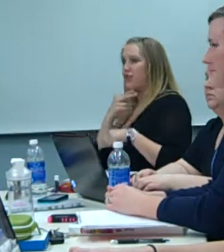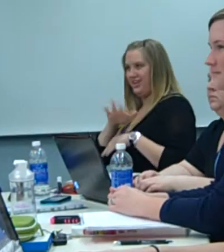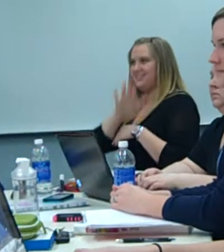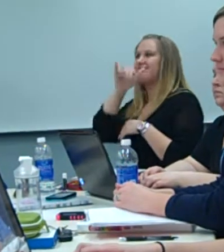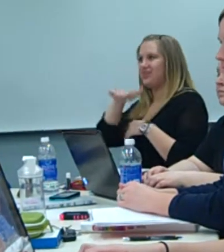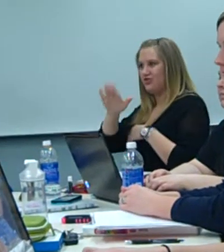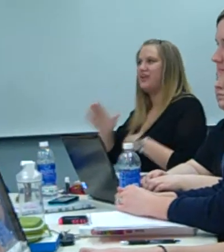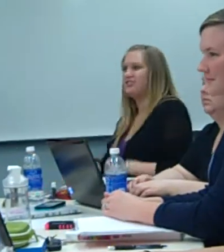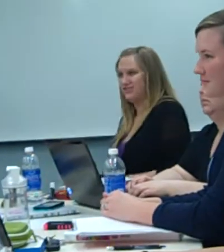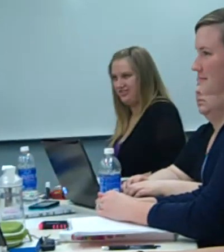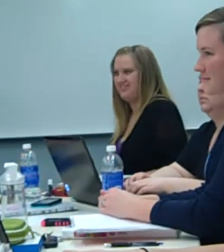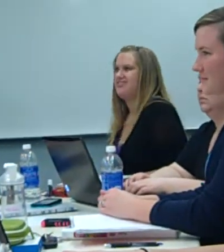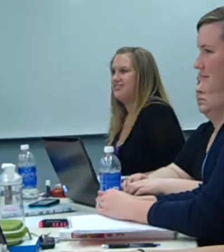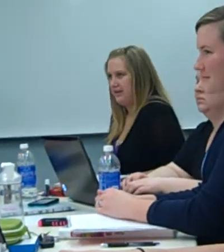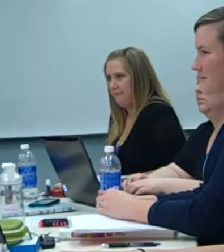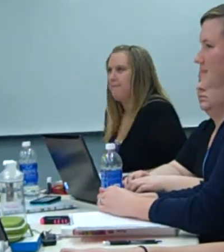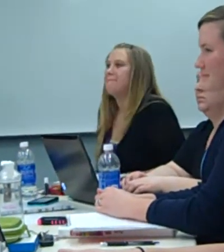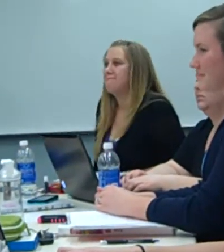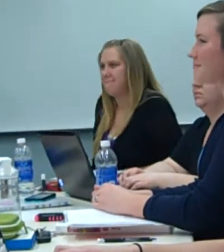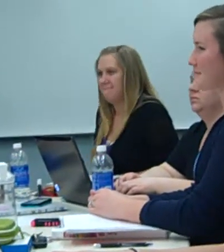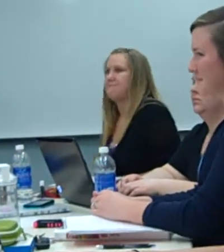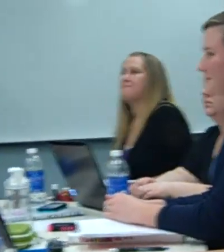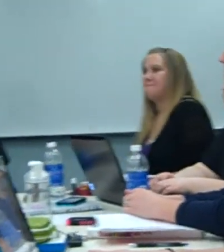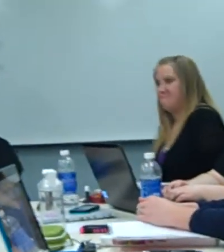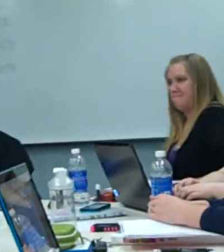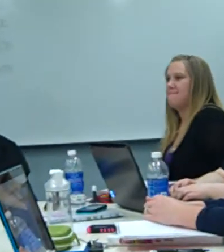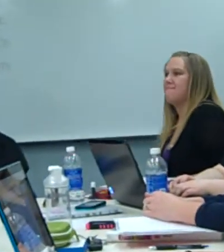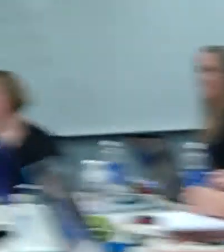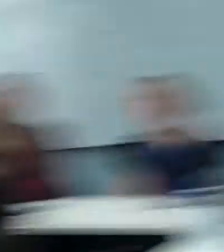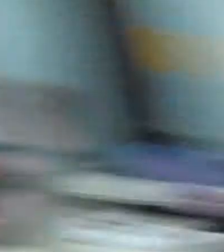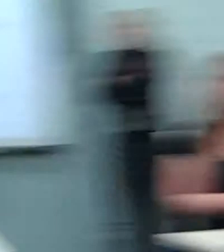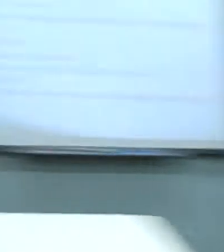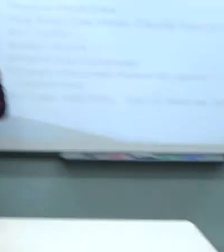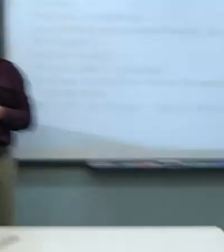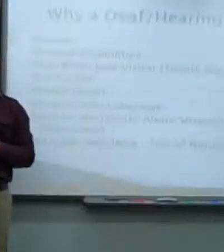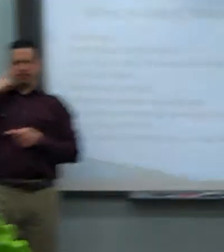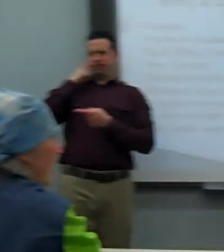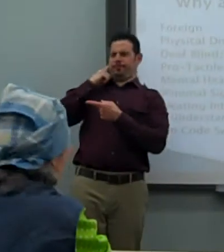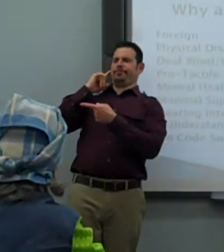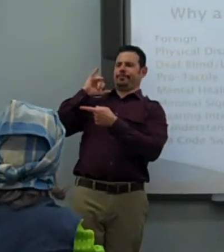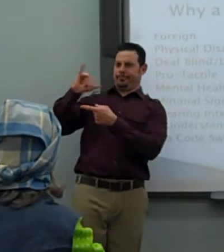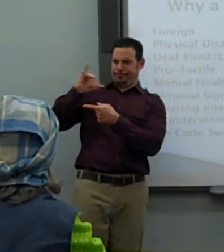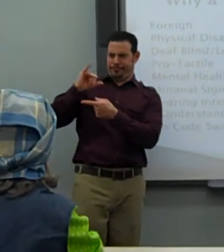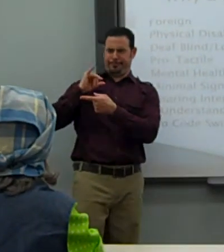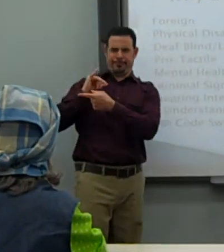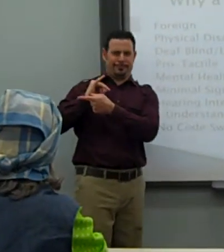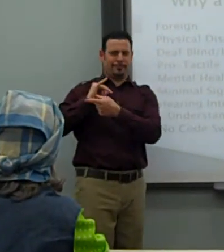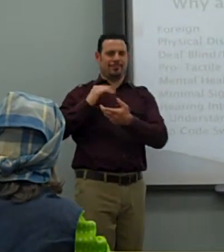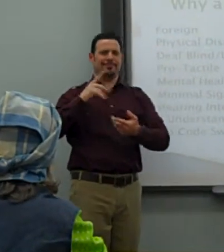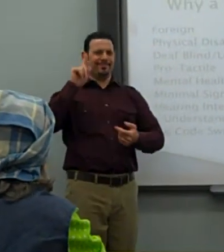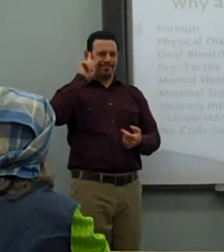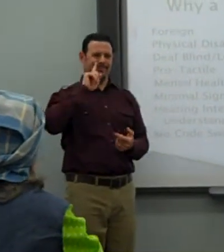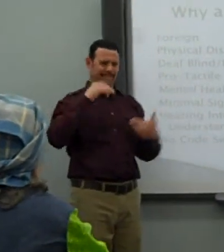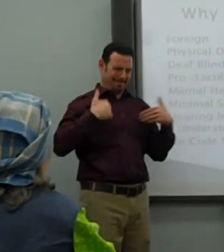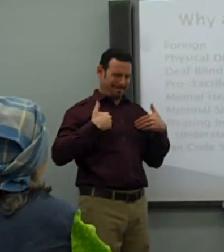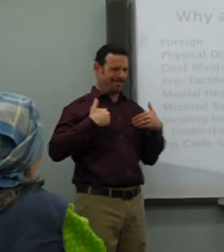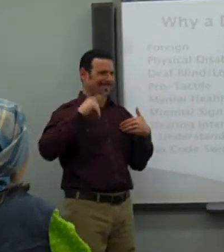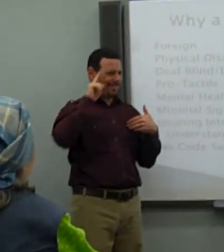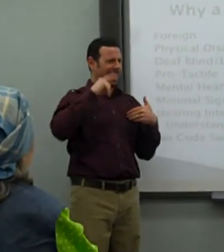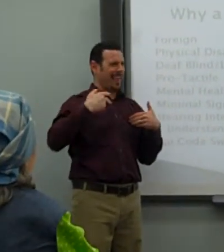the fluctuation in the voice shows that. Yeah, right. So their vocal intonation changes and you can kind of hear it and notice that it's